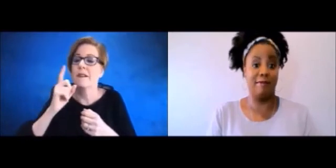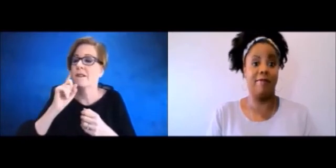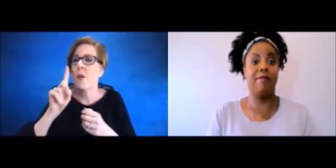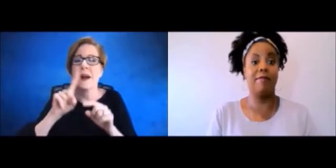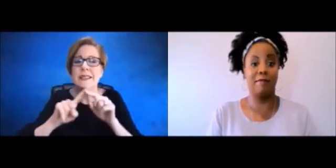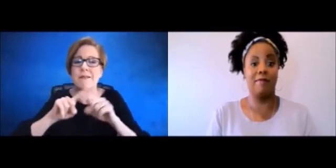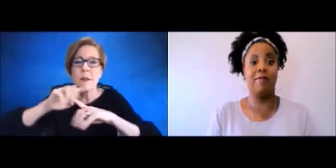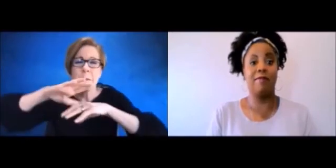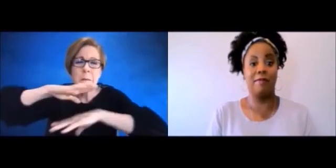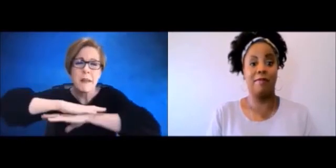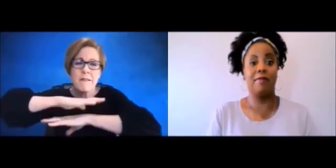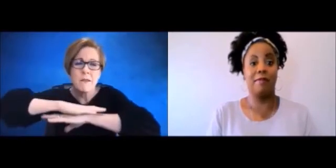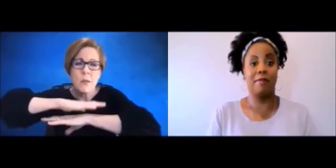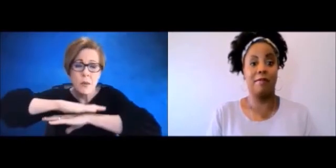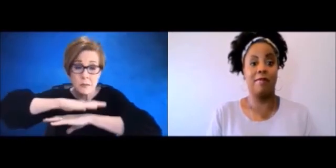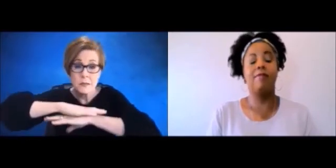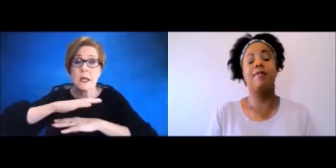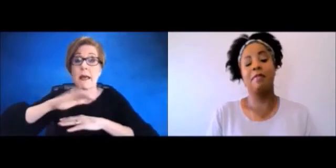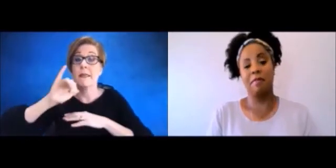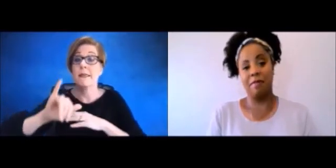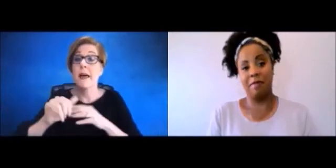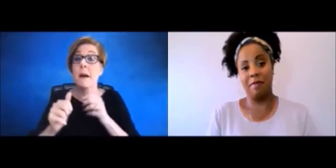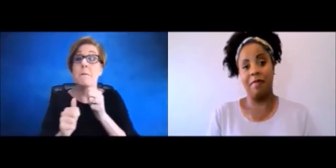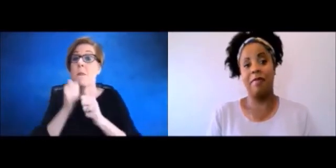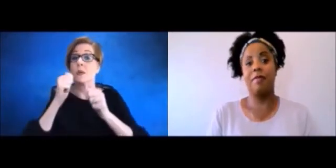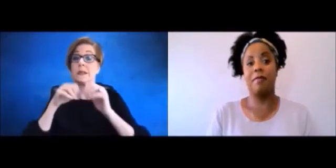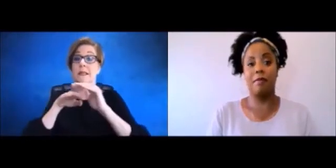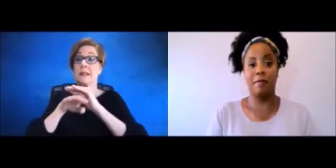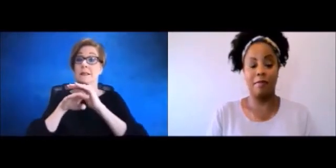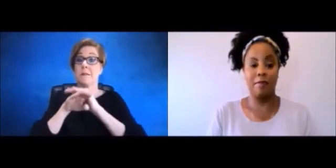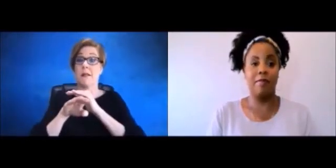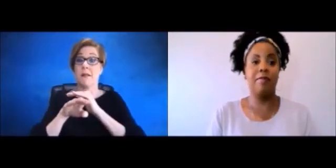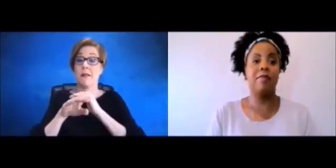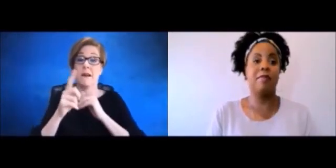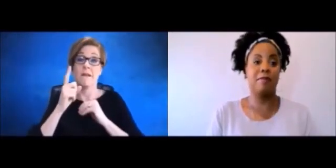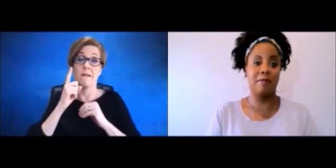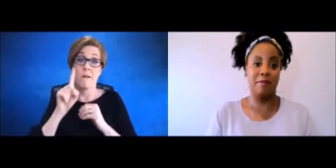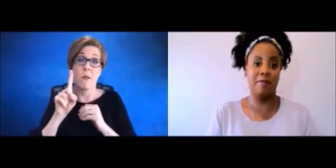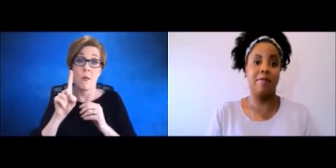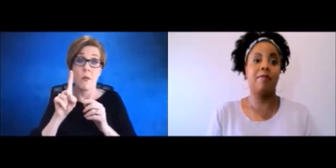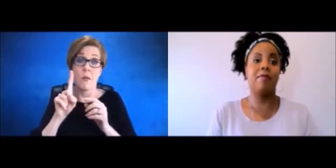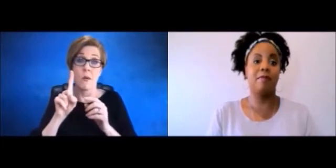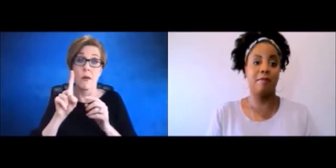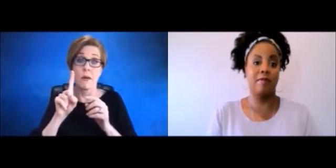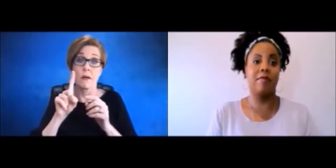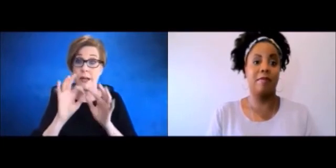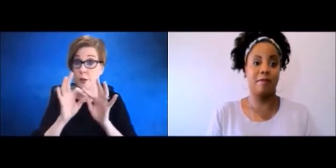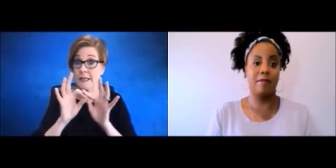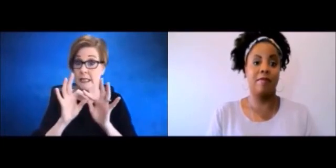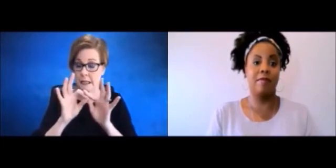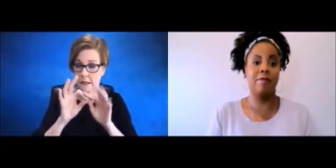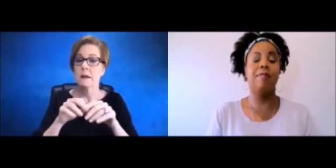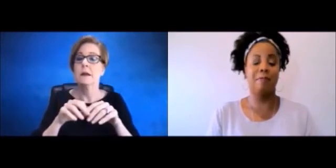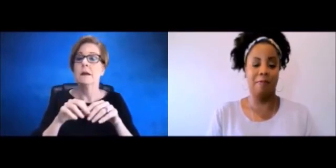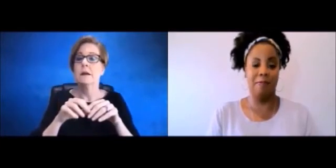as Zoom, how to make sure that they can be set to be most accessible for interpreting so that I can support